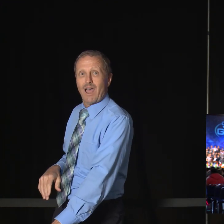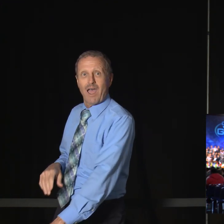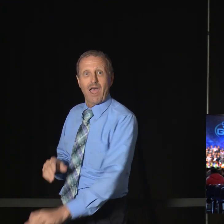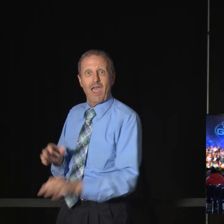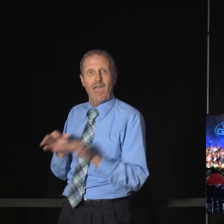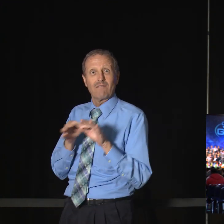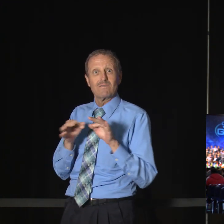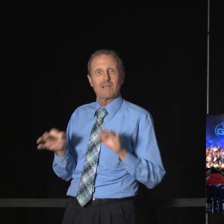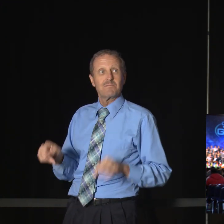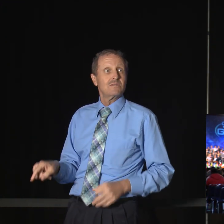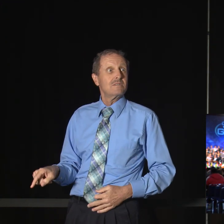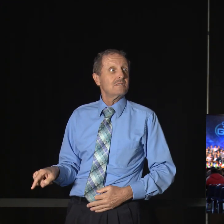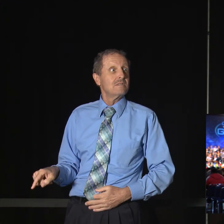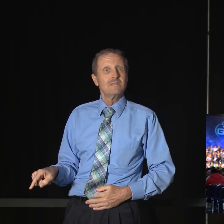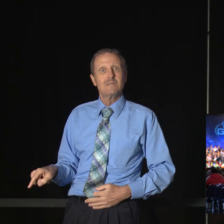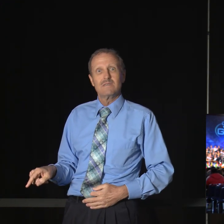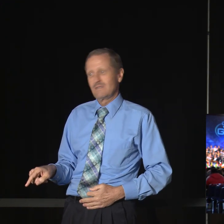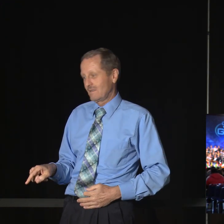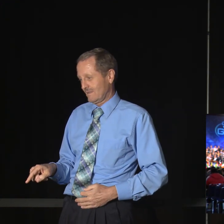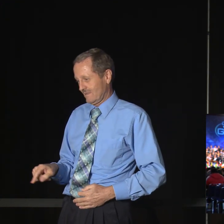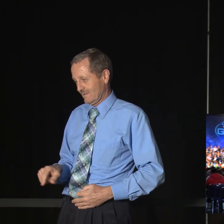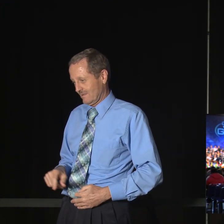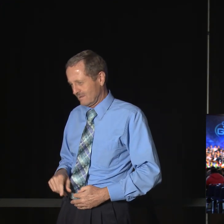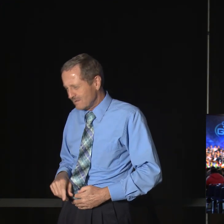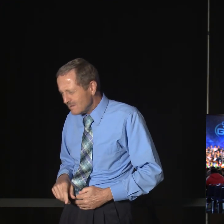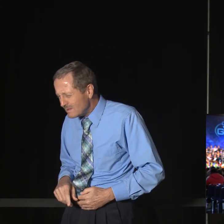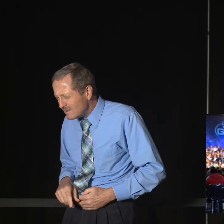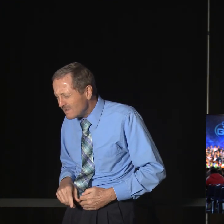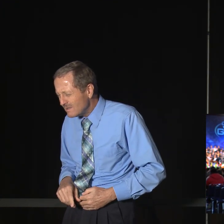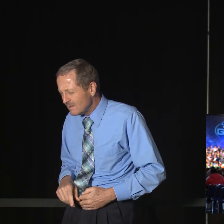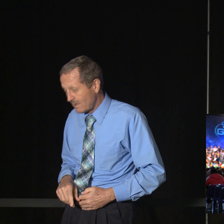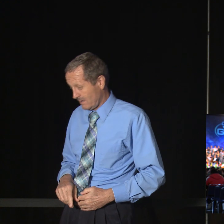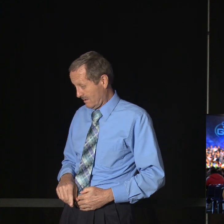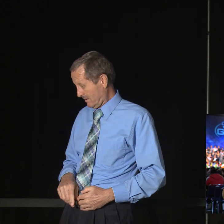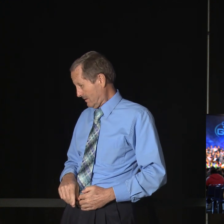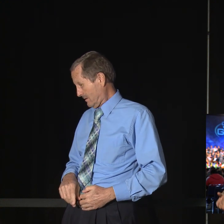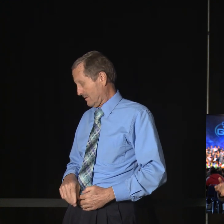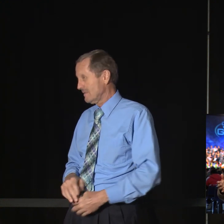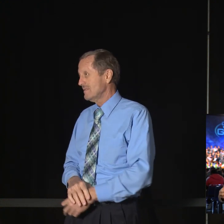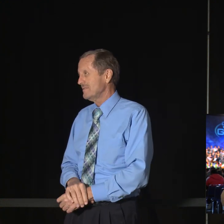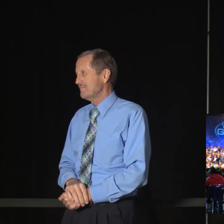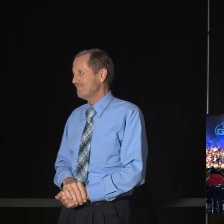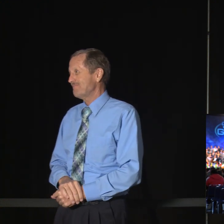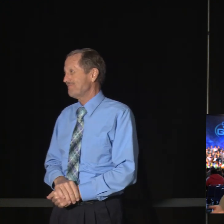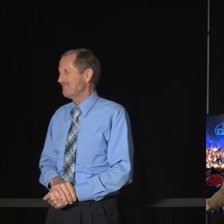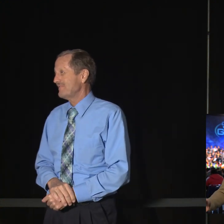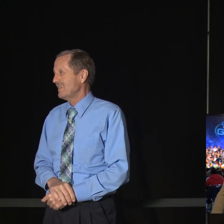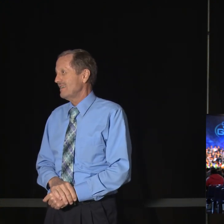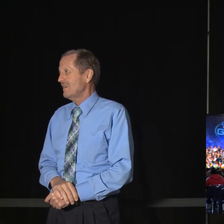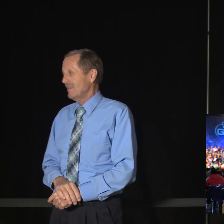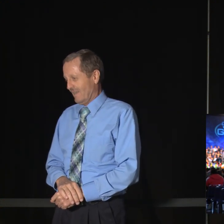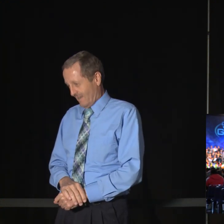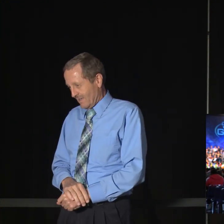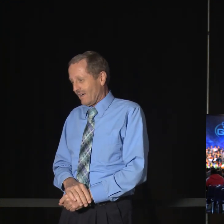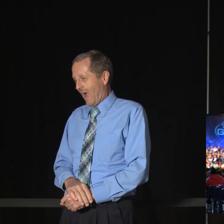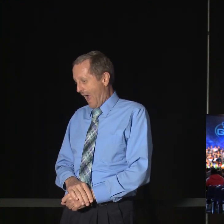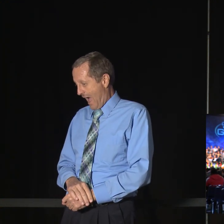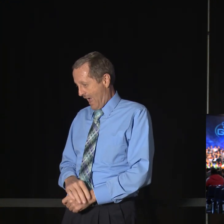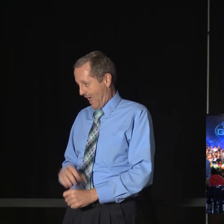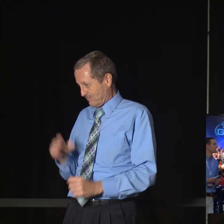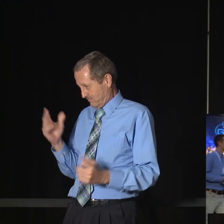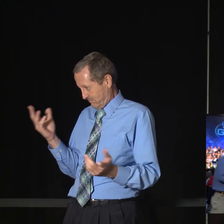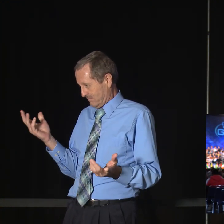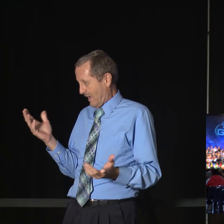his faithfulness. And so later on tonight, we're going to be ending the evening in prayer, praying out the old year, praying in the